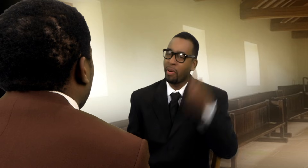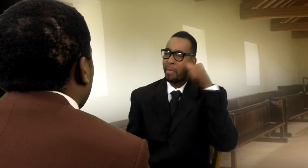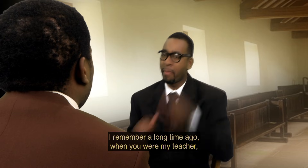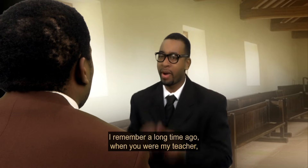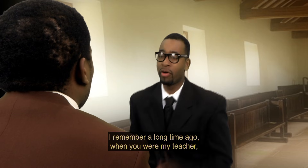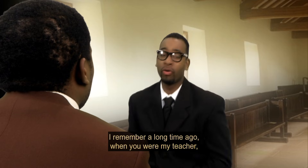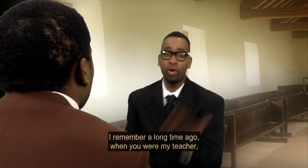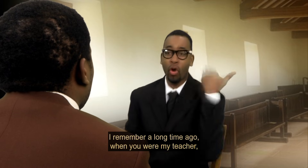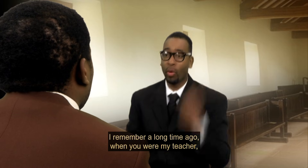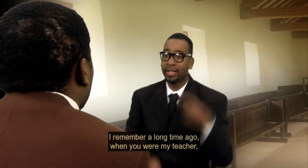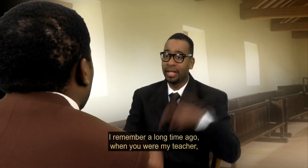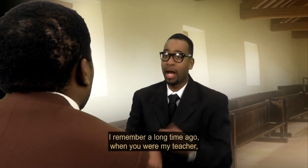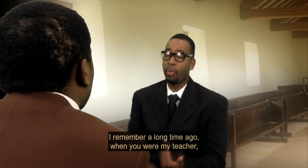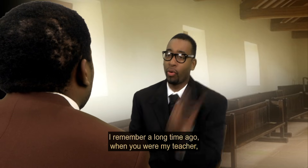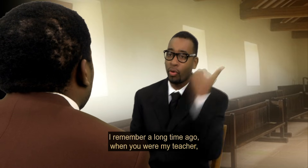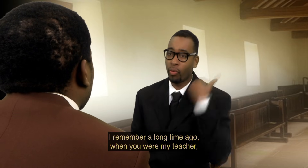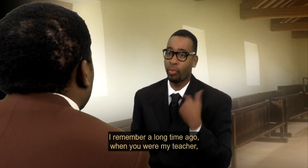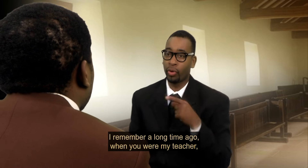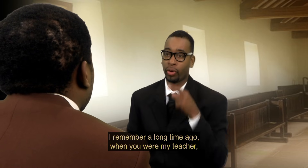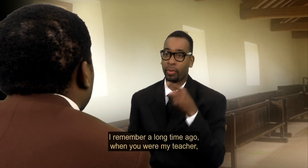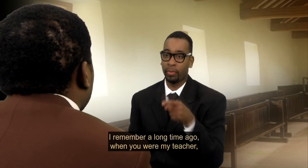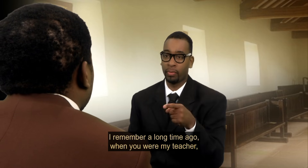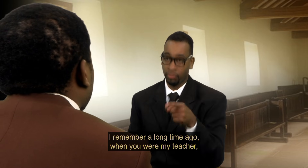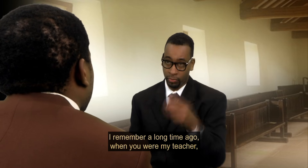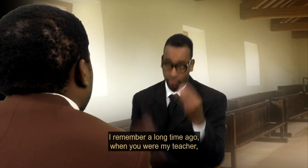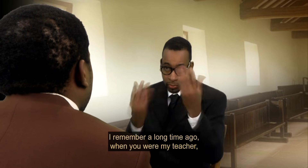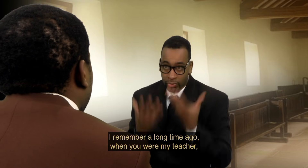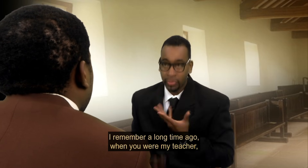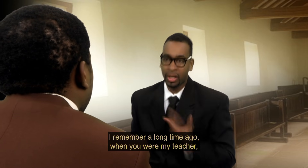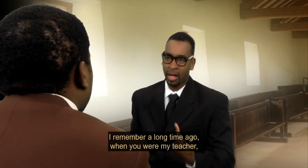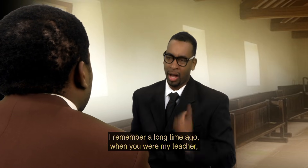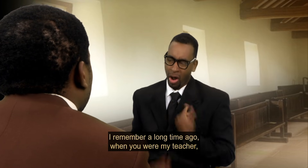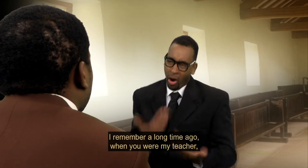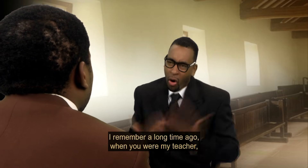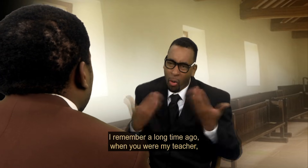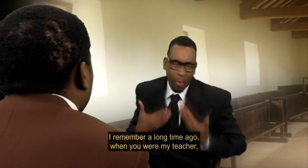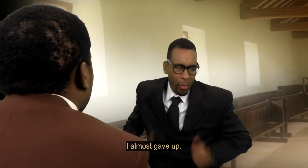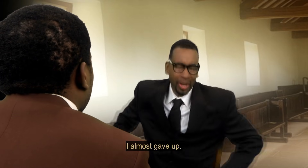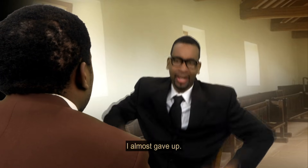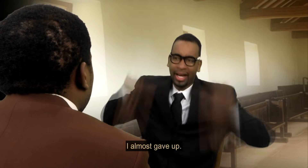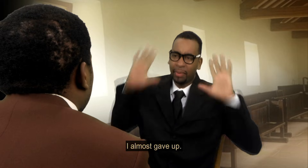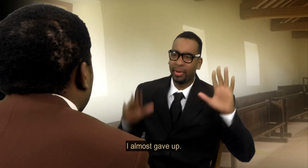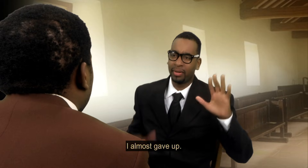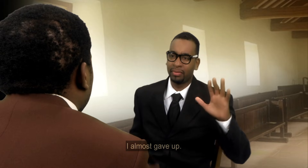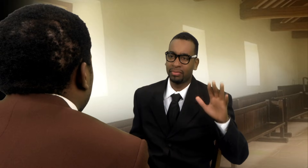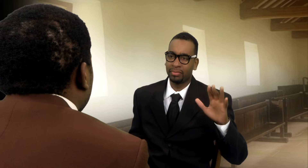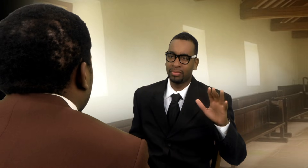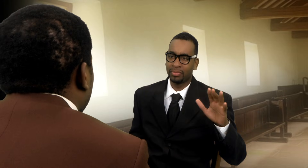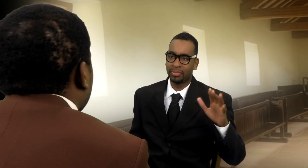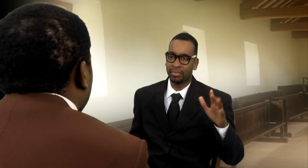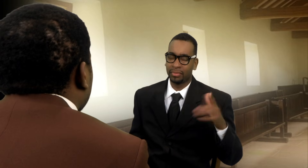I remember a long time ago when you were my teacher, I almost gave up.